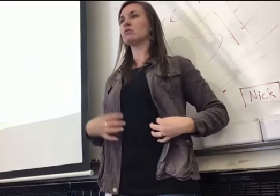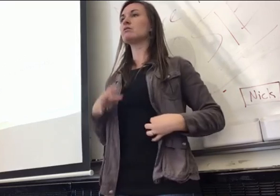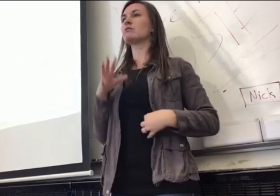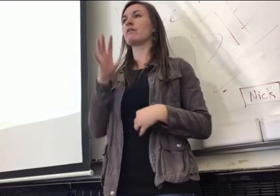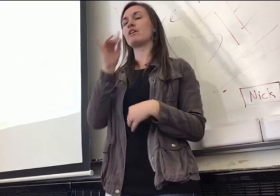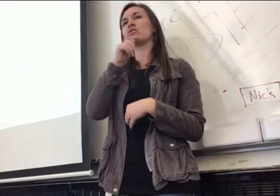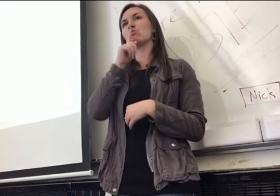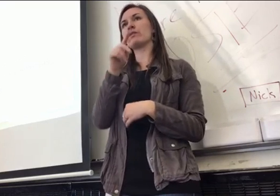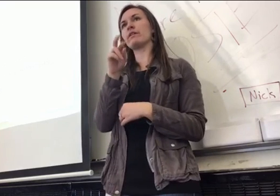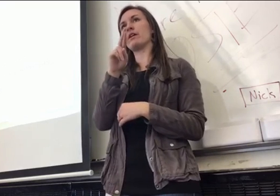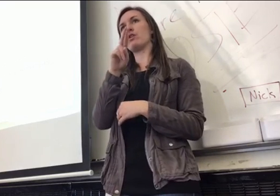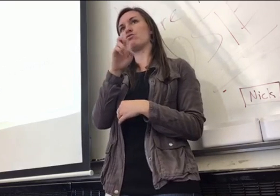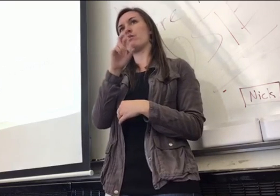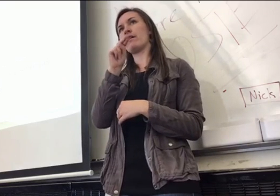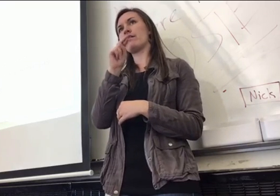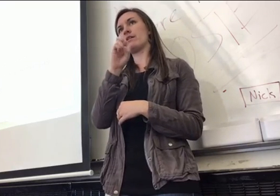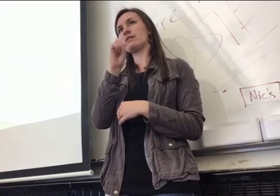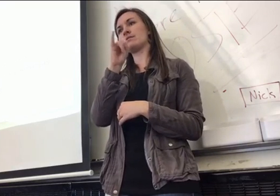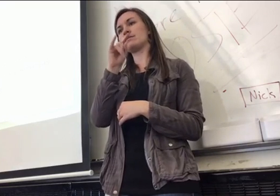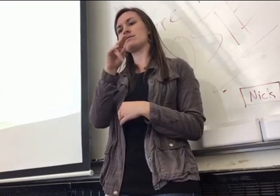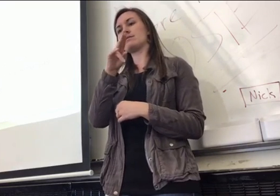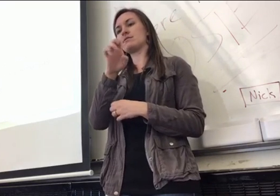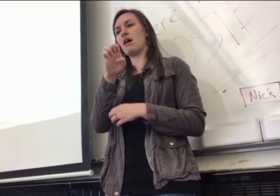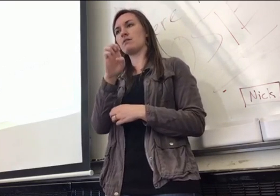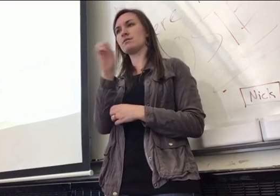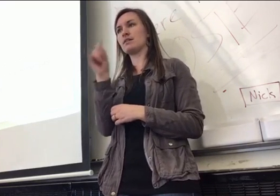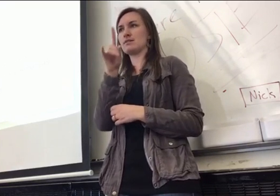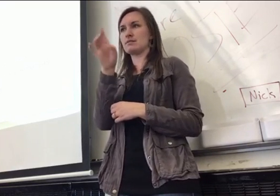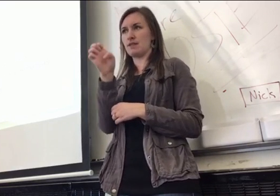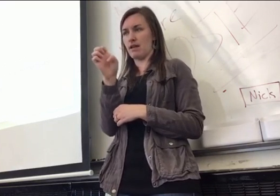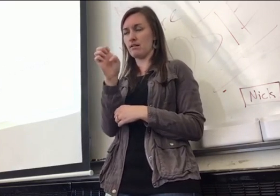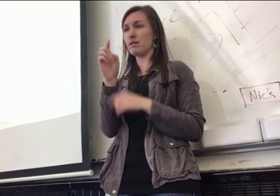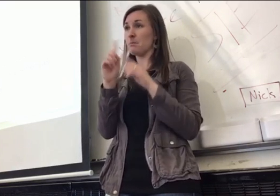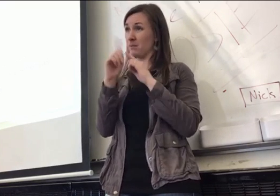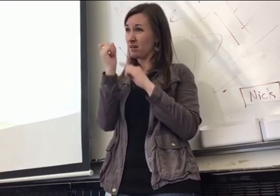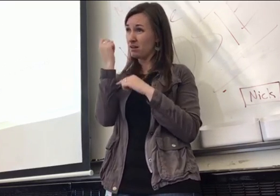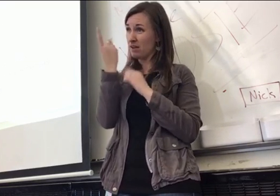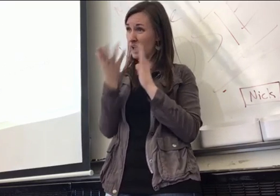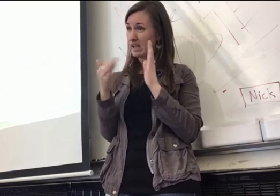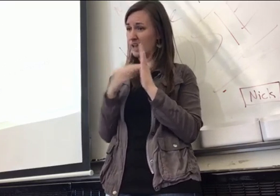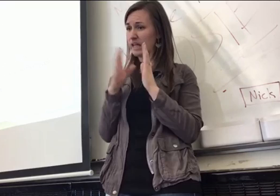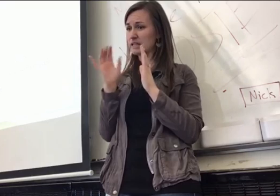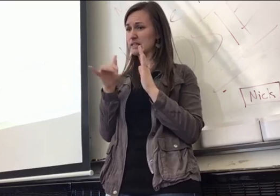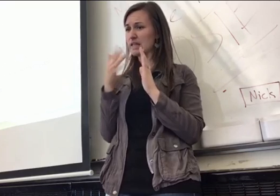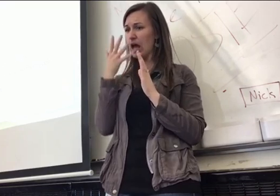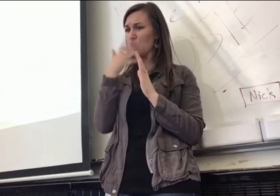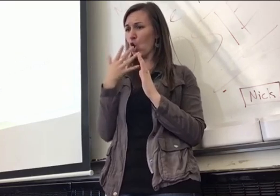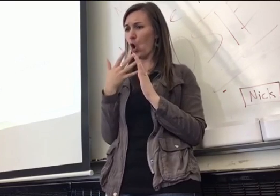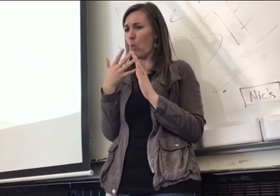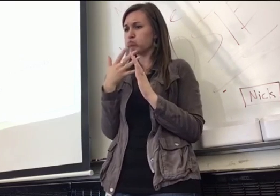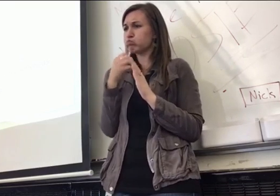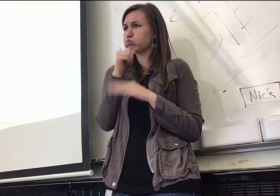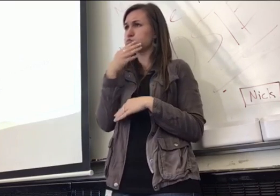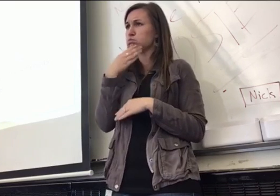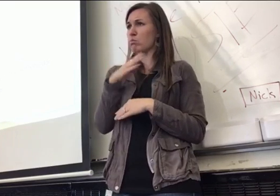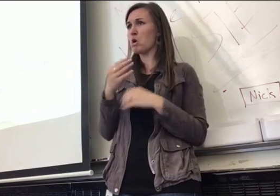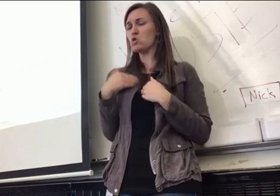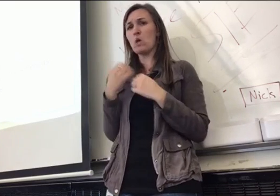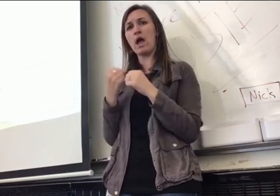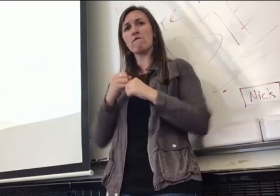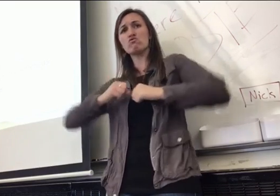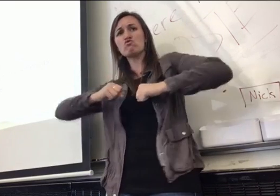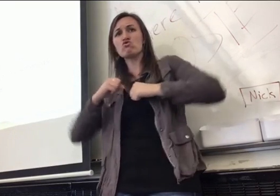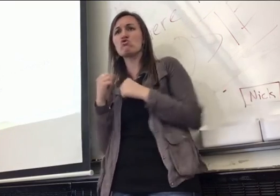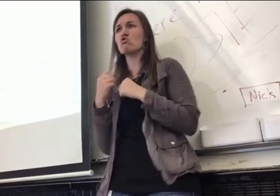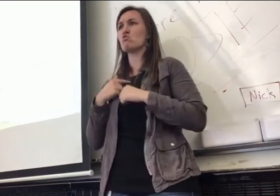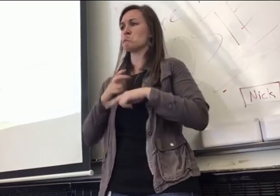Renaissance style paintings, okay? Now the thing is again, does this look like that bad of living space? Not really. You got people chilling